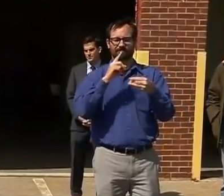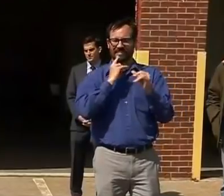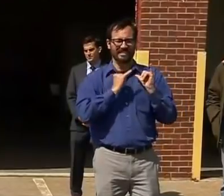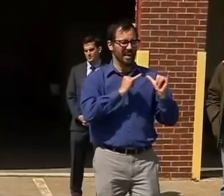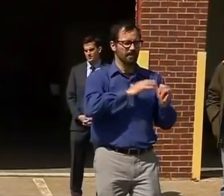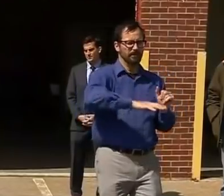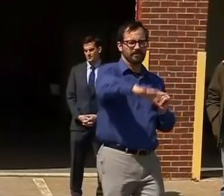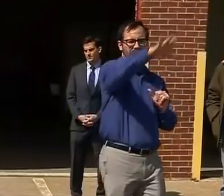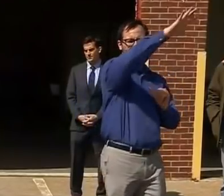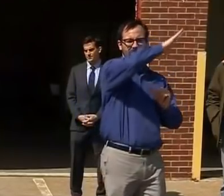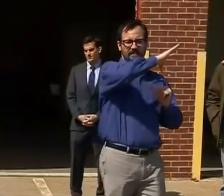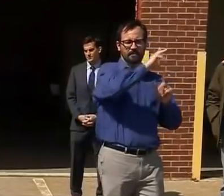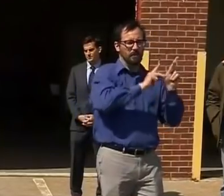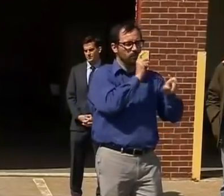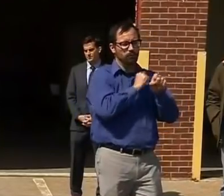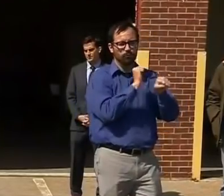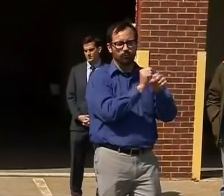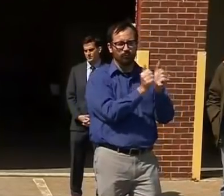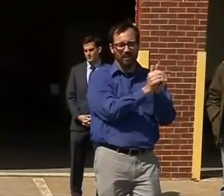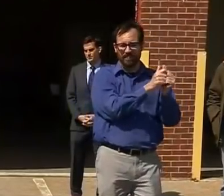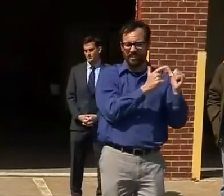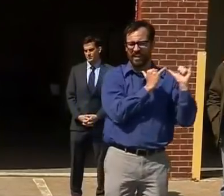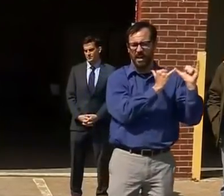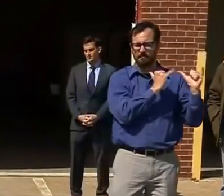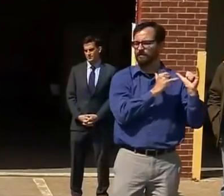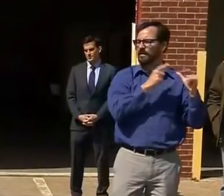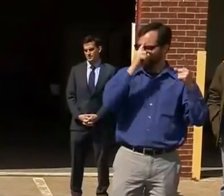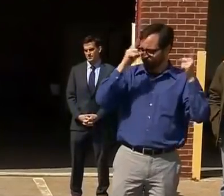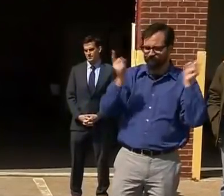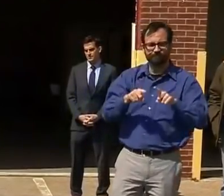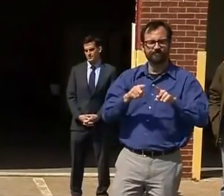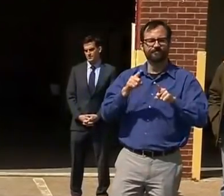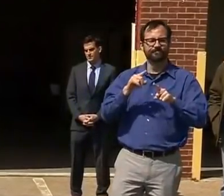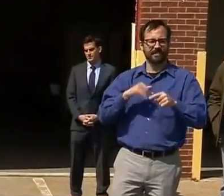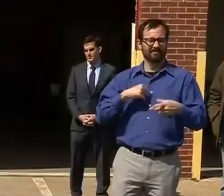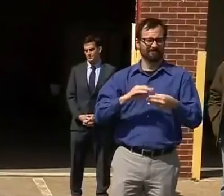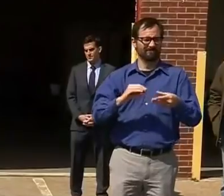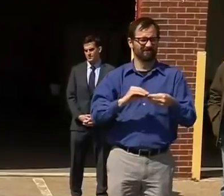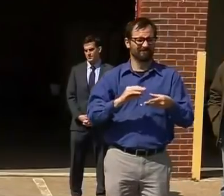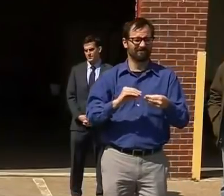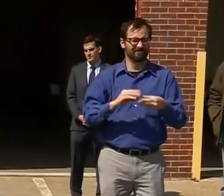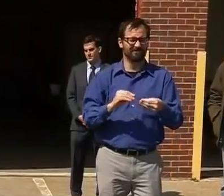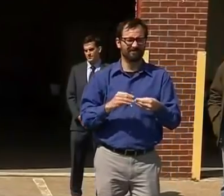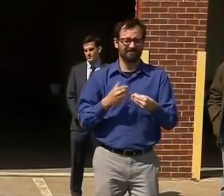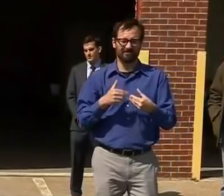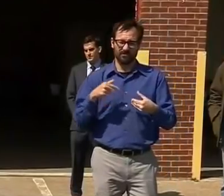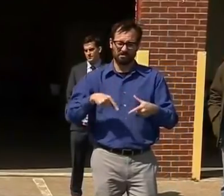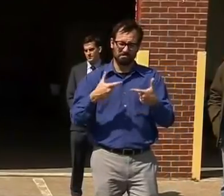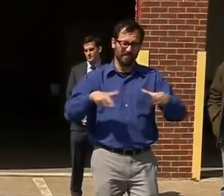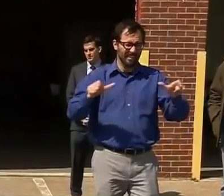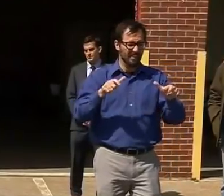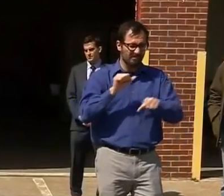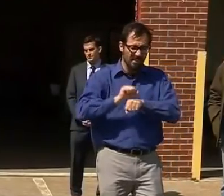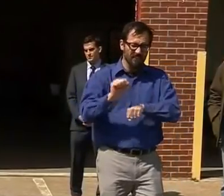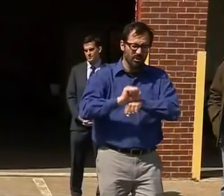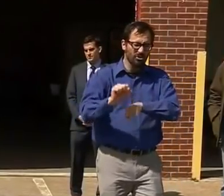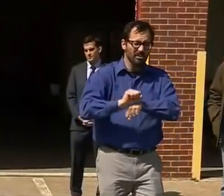working together. And I can attest that Governor Baker, Lieutenant Governor Polito have made themselves available numerous times a